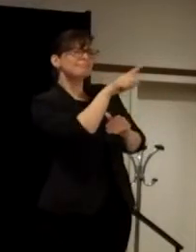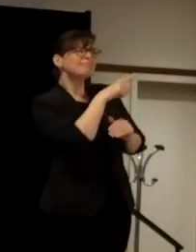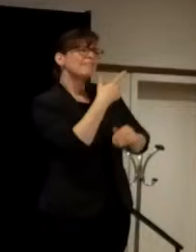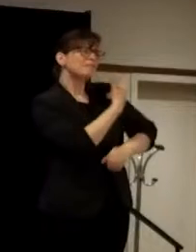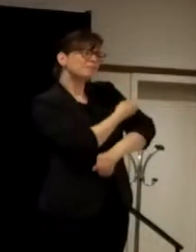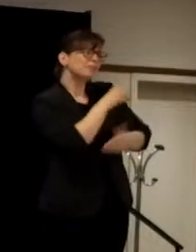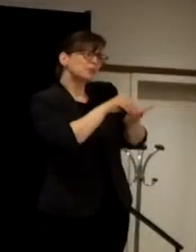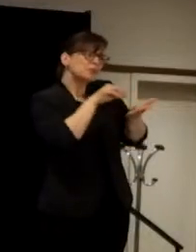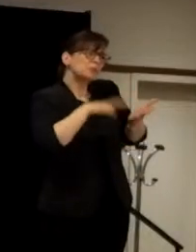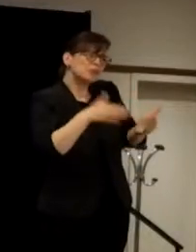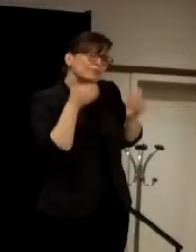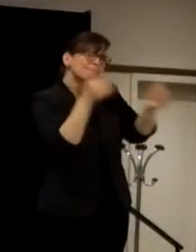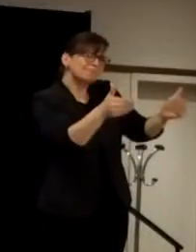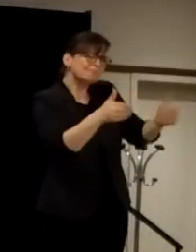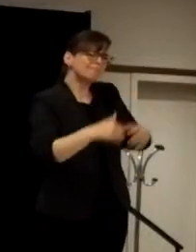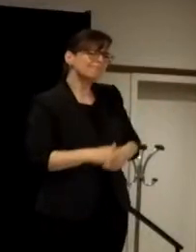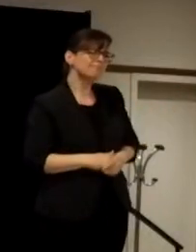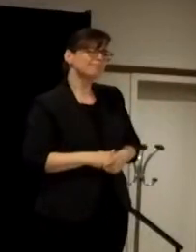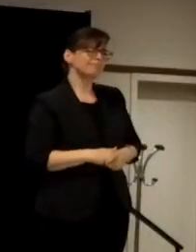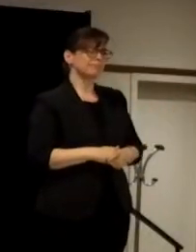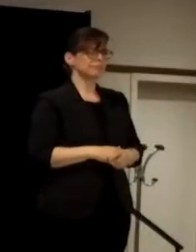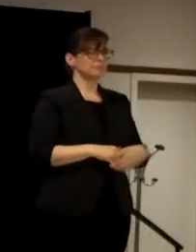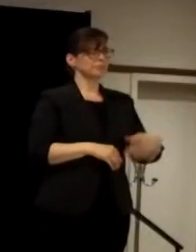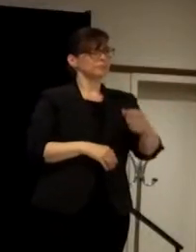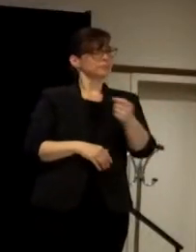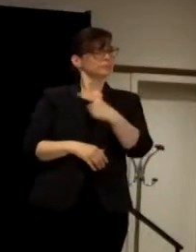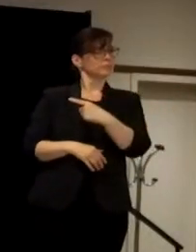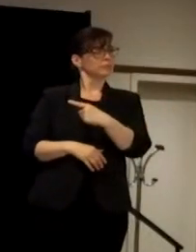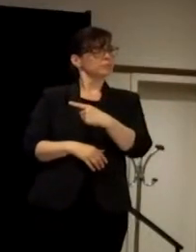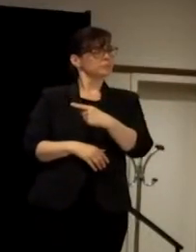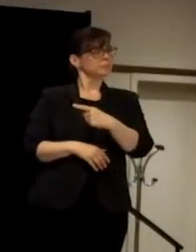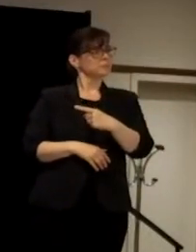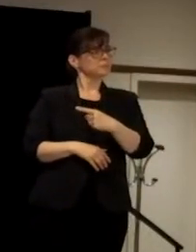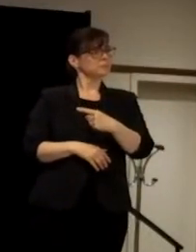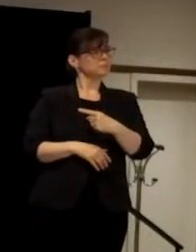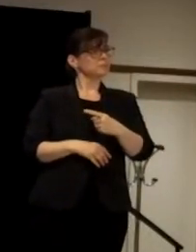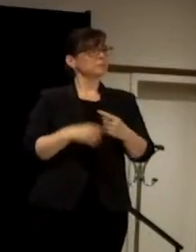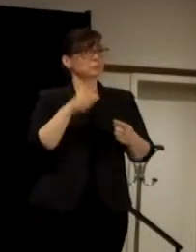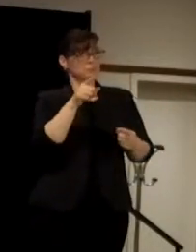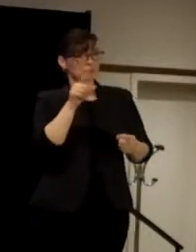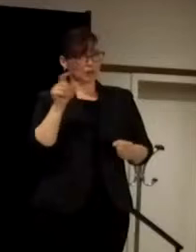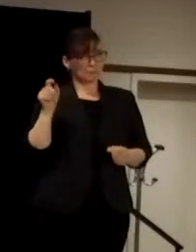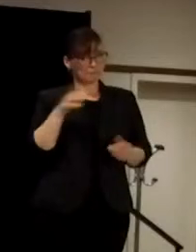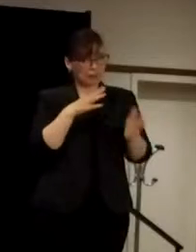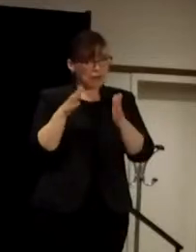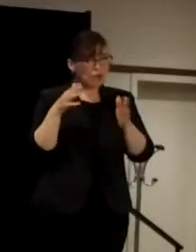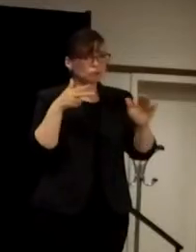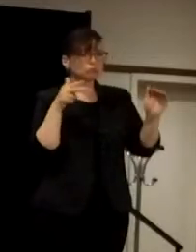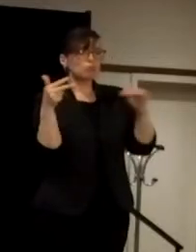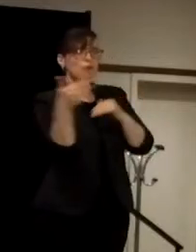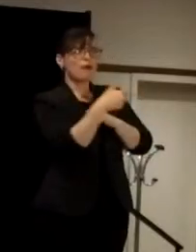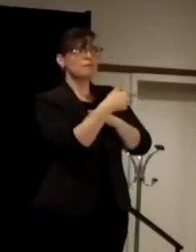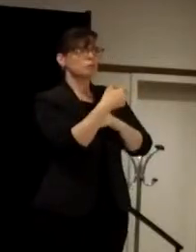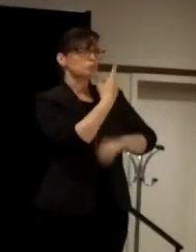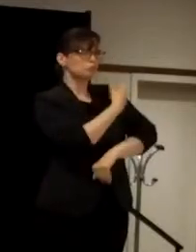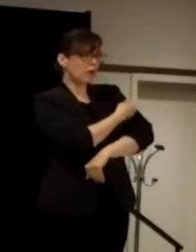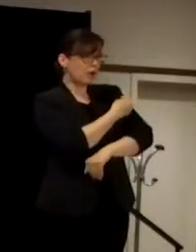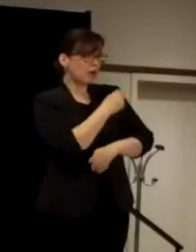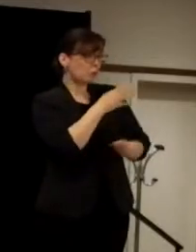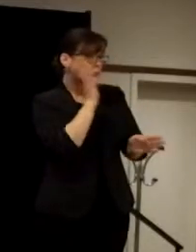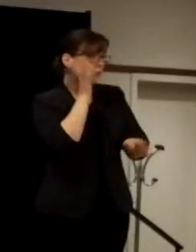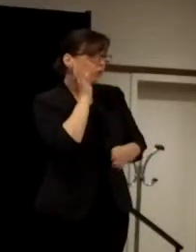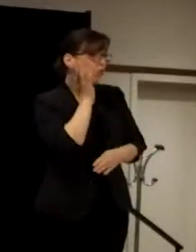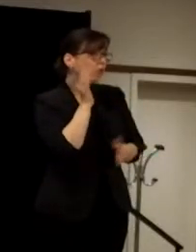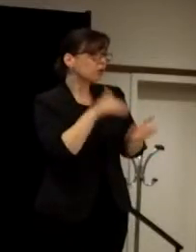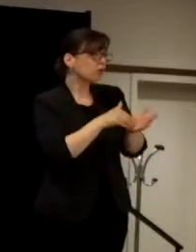Are you planning any more drive-through clinics as a way to attract Yeah, people? when weather works,